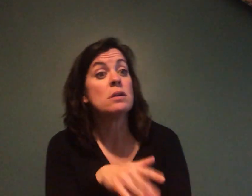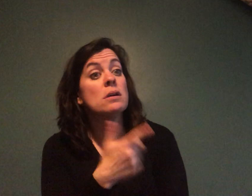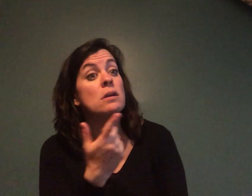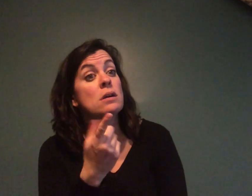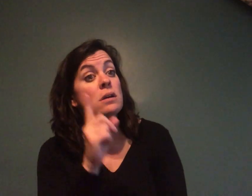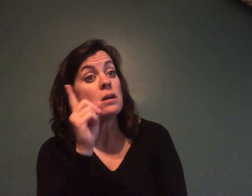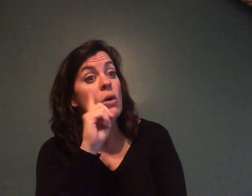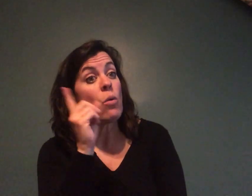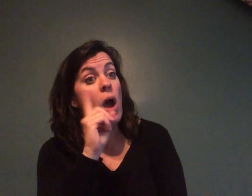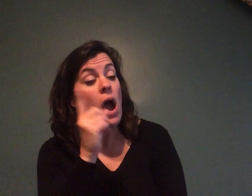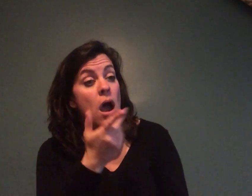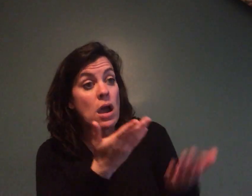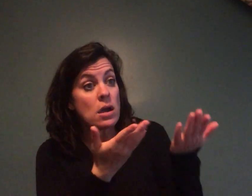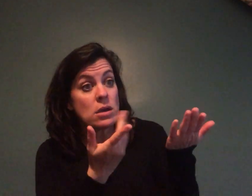wires. What's that?